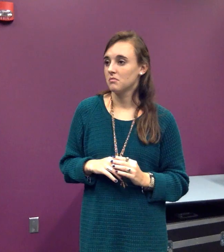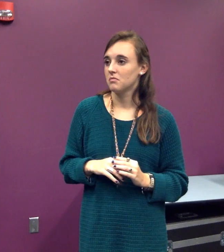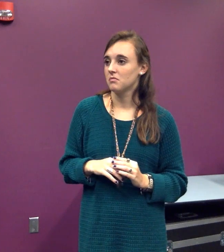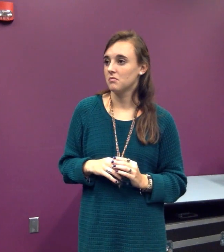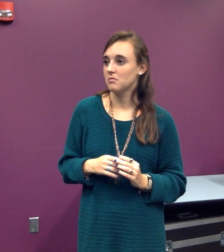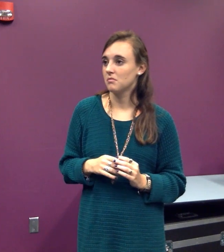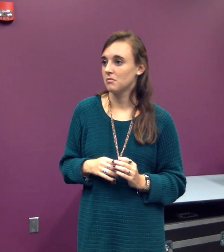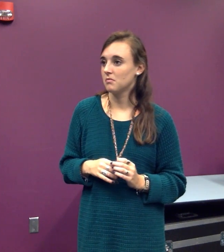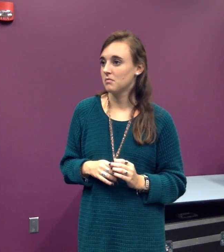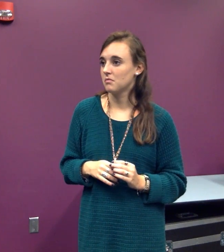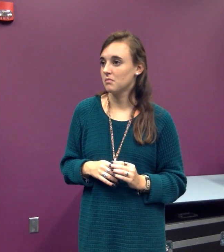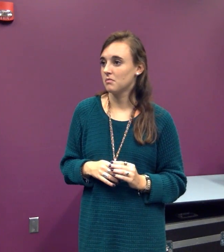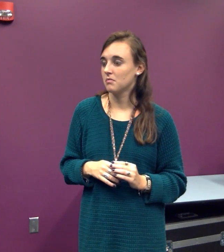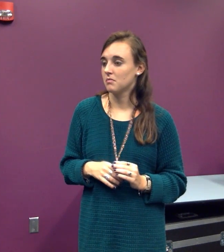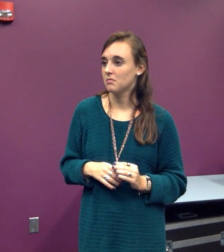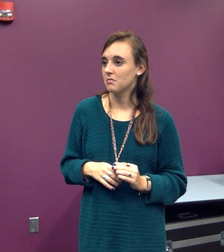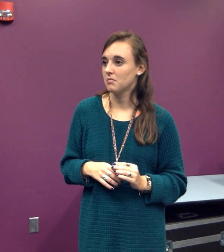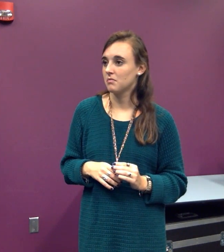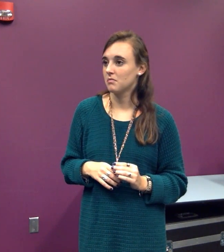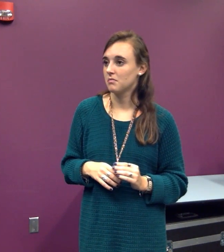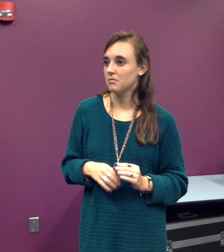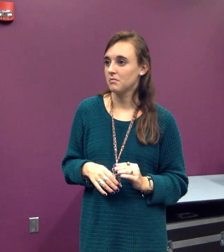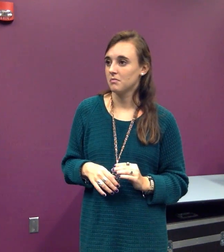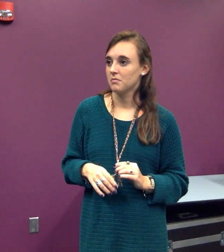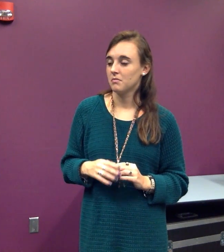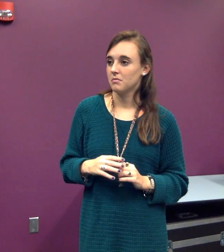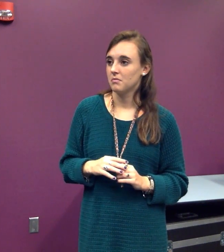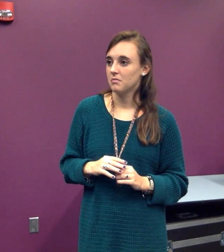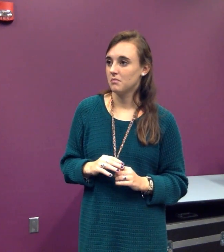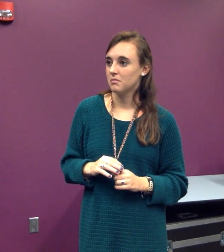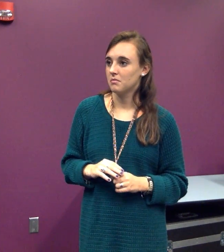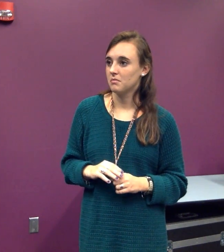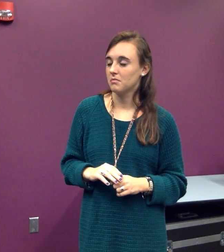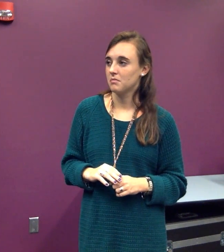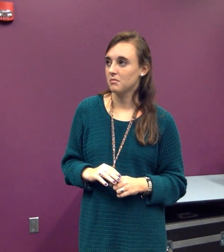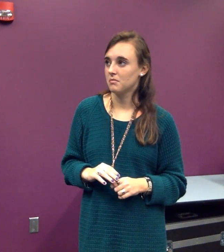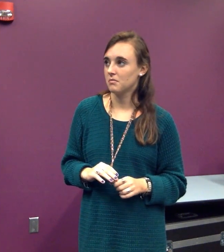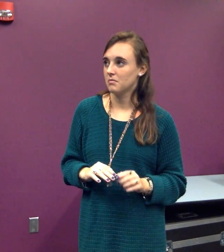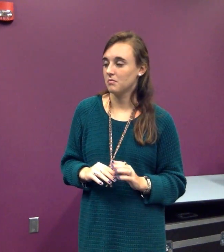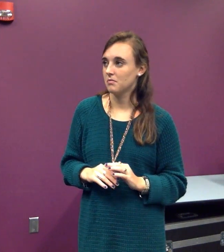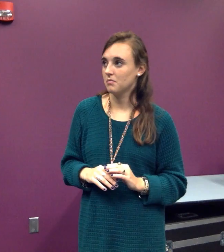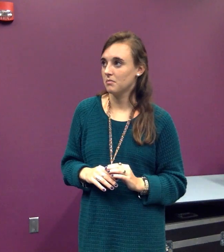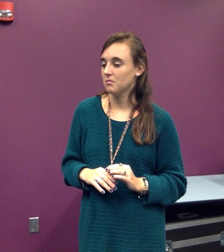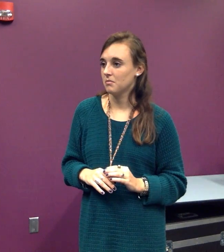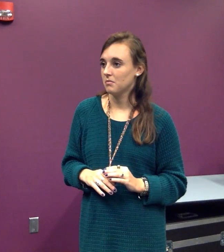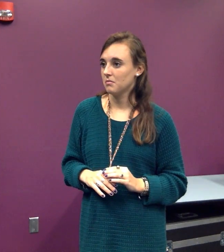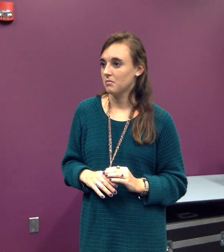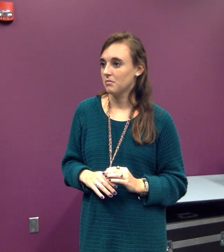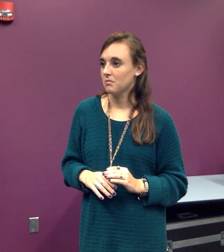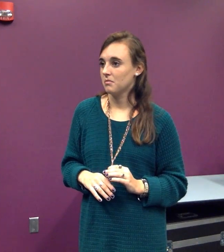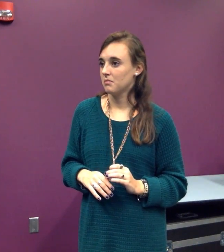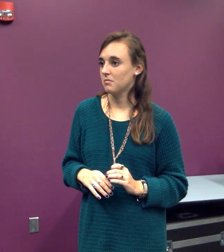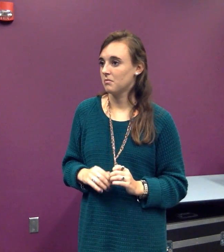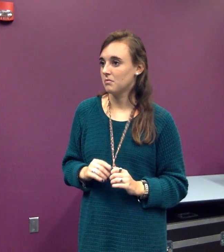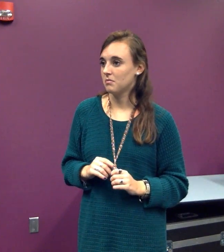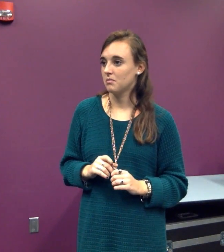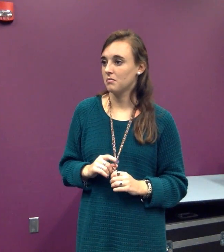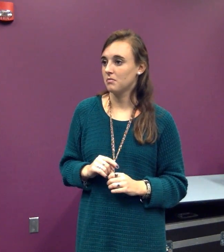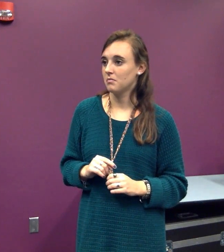light does not travel around corners. Okay? What I would like you to do, let's see, okay, you may start